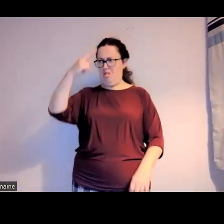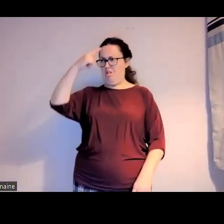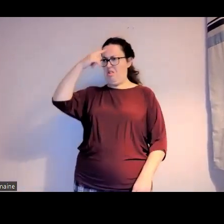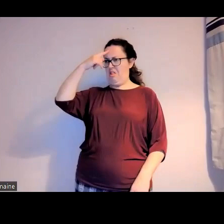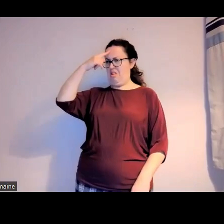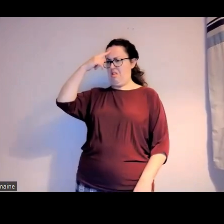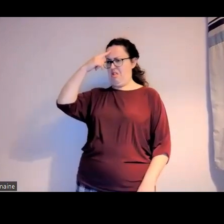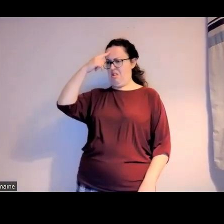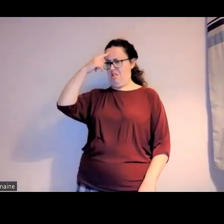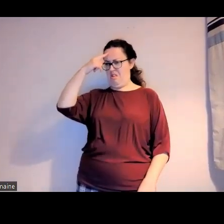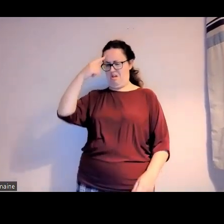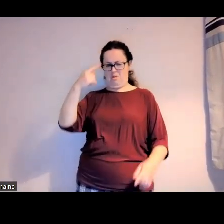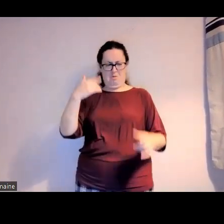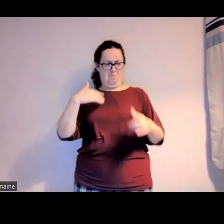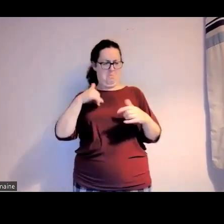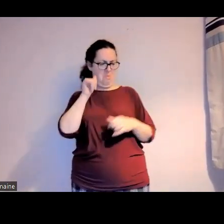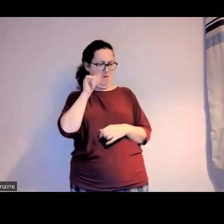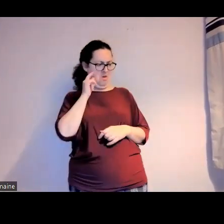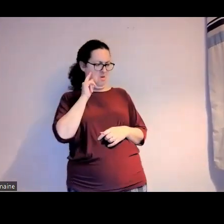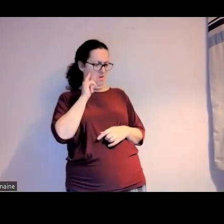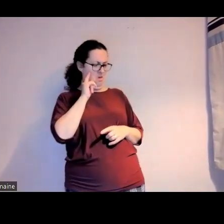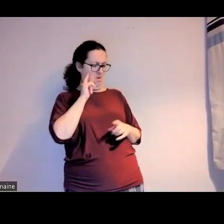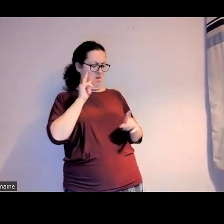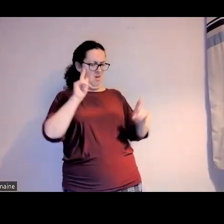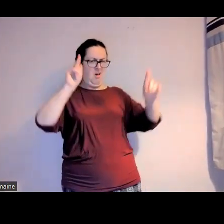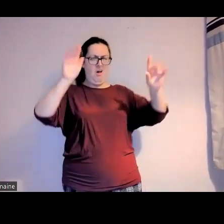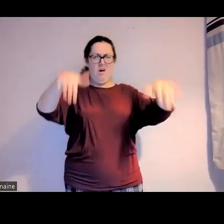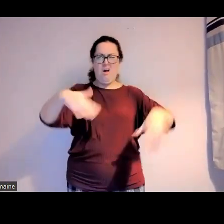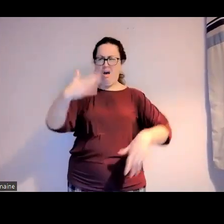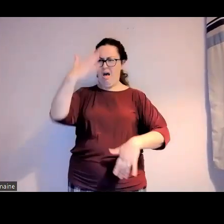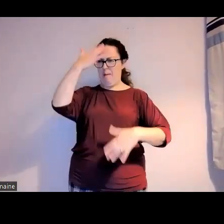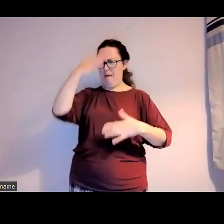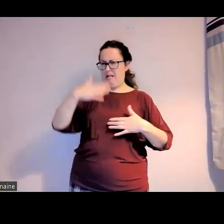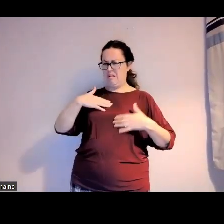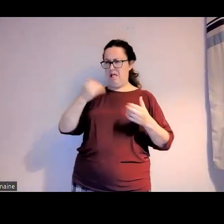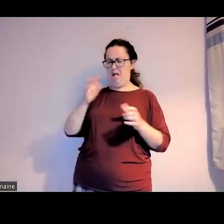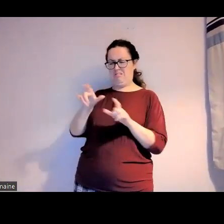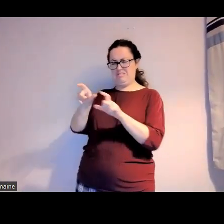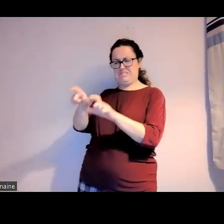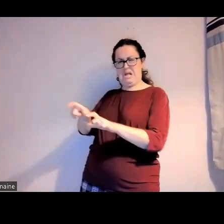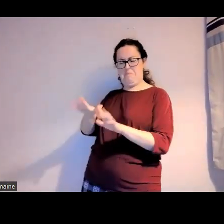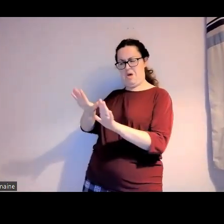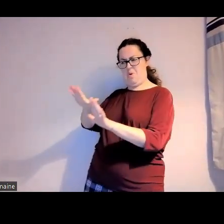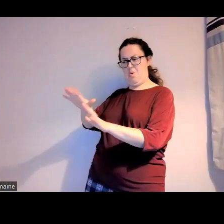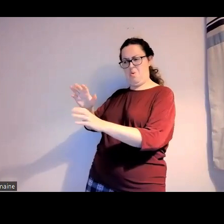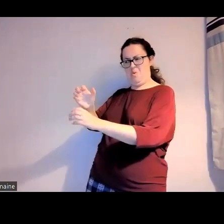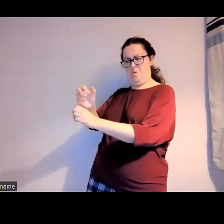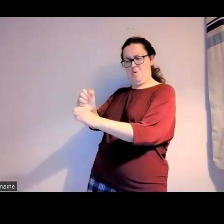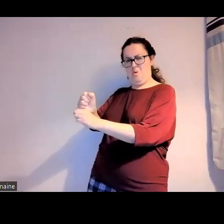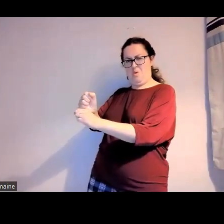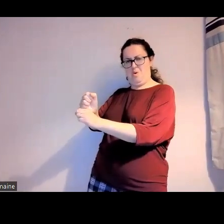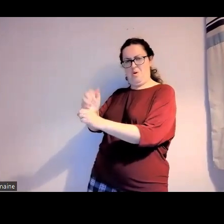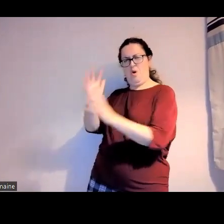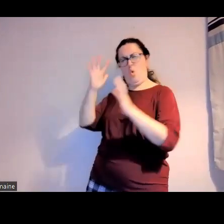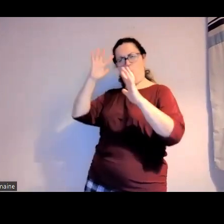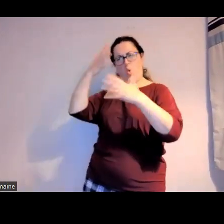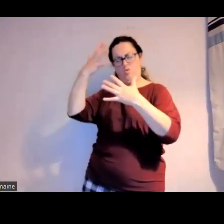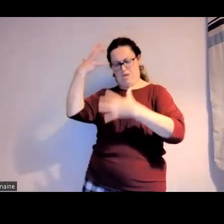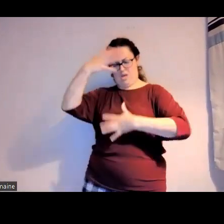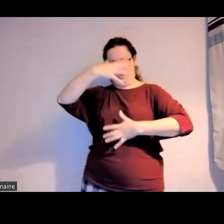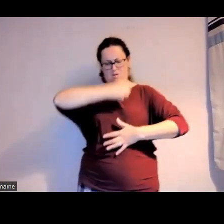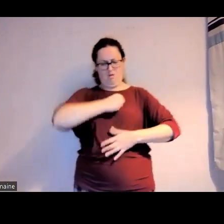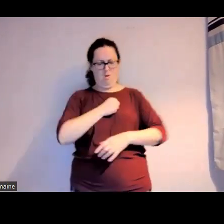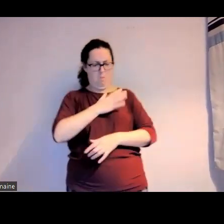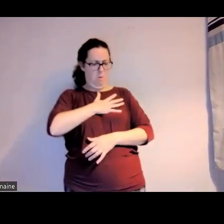my rhythmic mind. Sure, mental health is on standby. Worry consumes my pulse